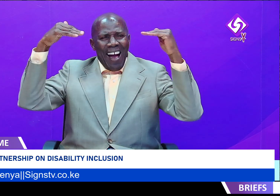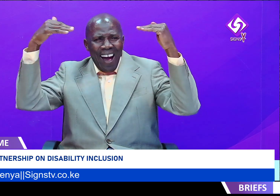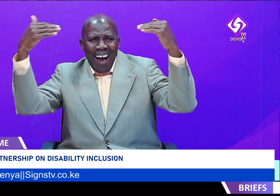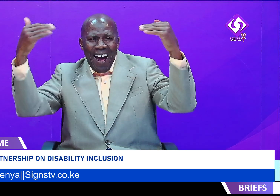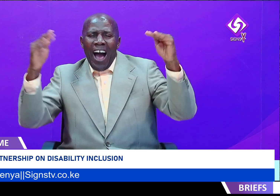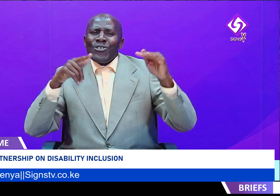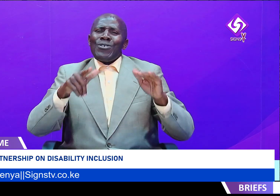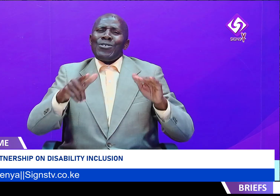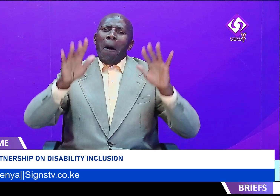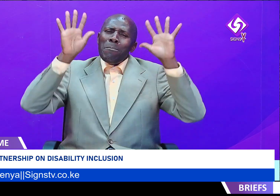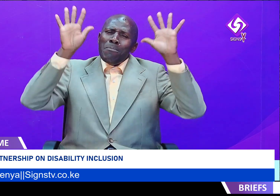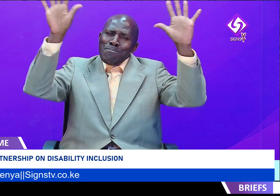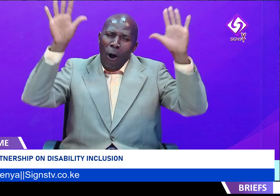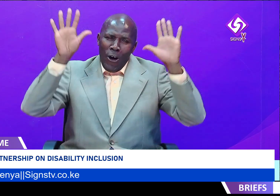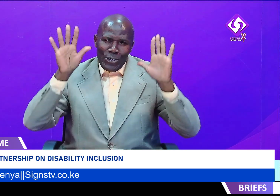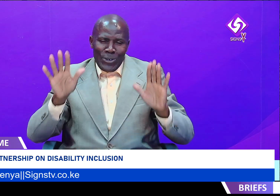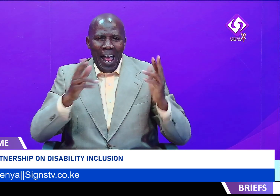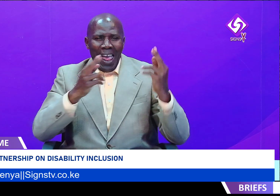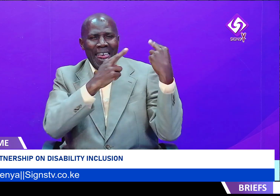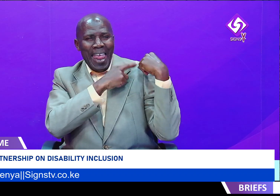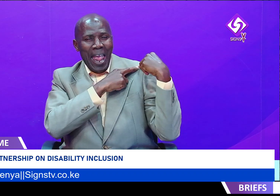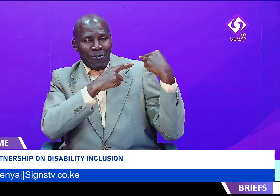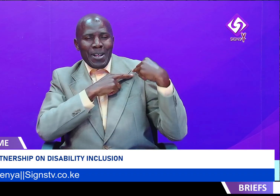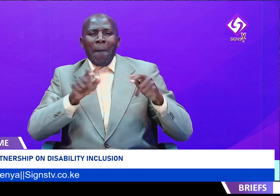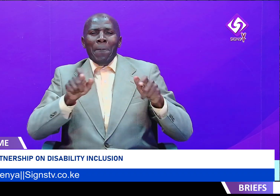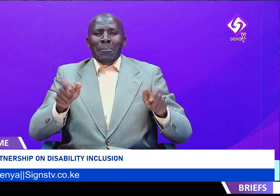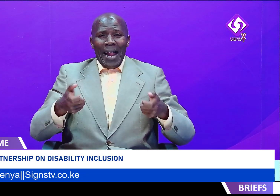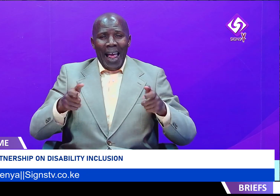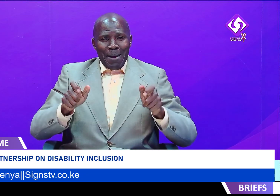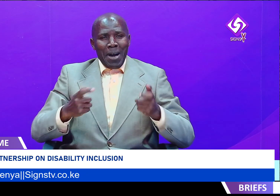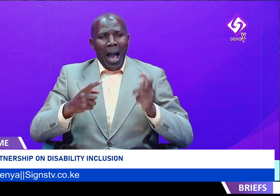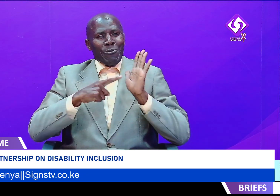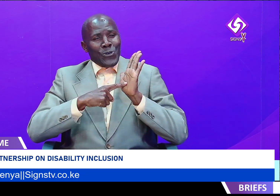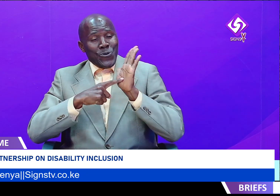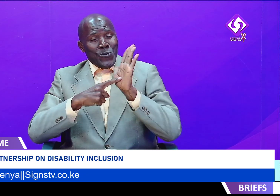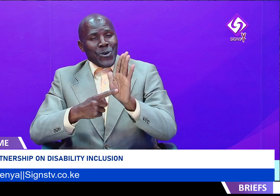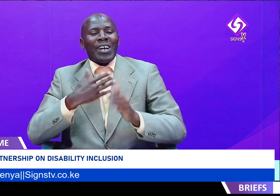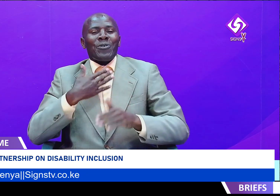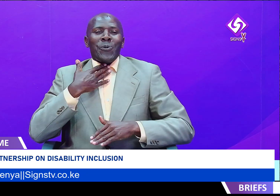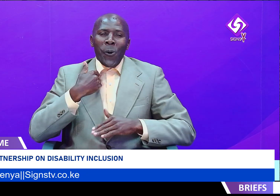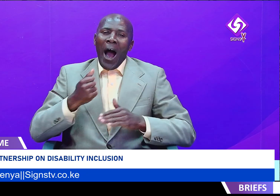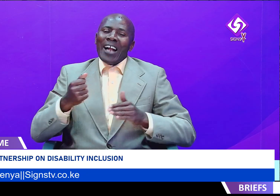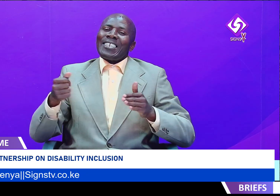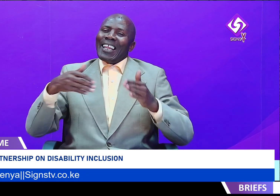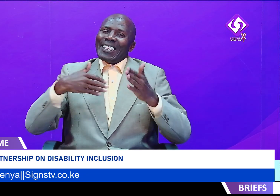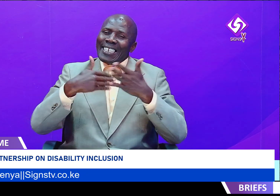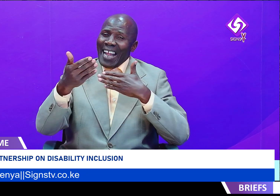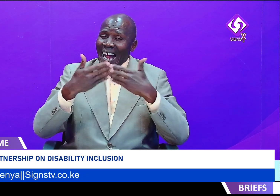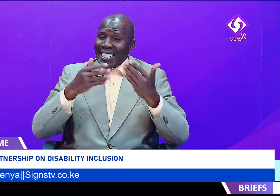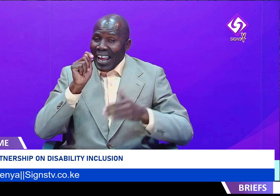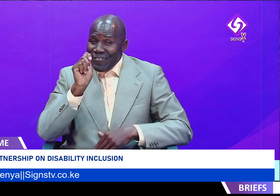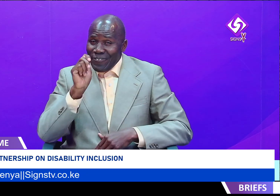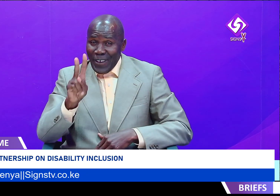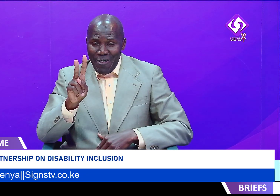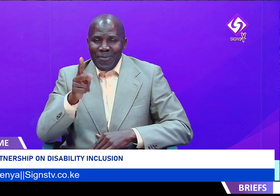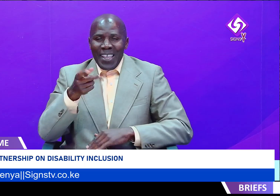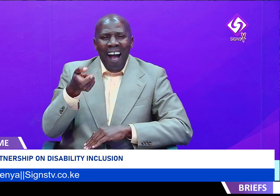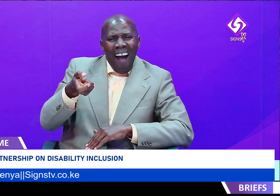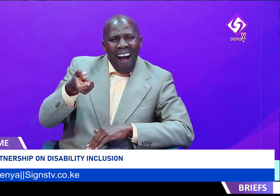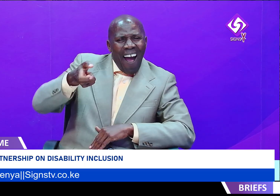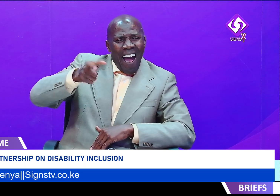Mr. Barnett highlighted the vital role of media platforms like Science TV in